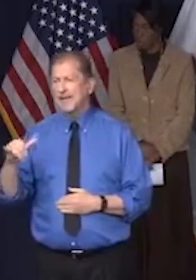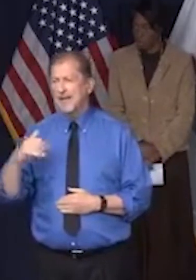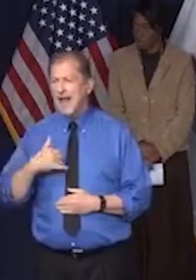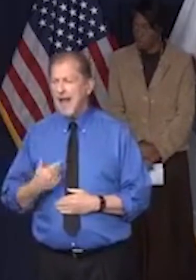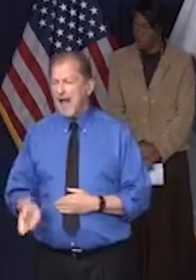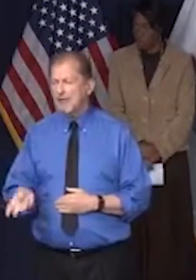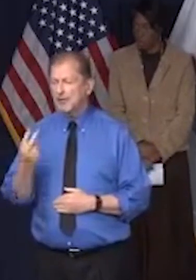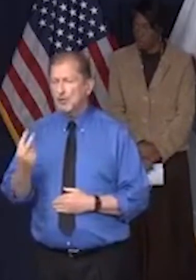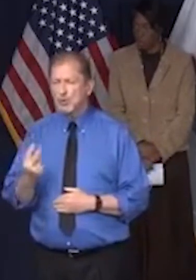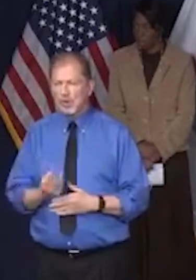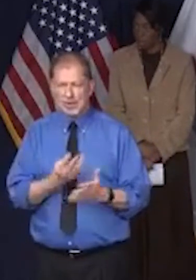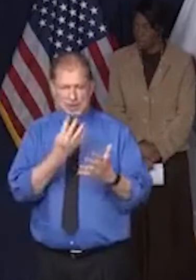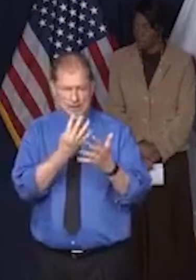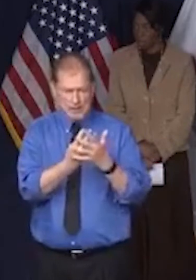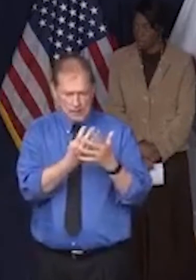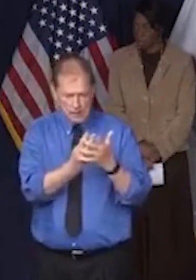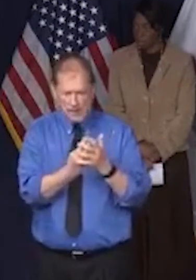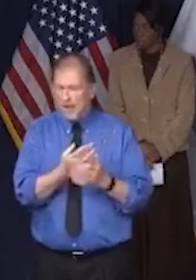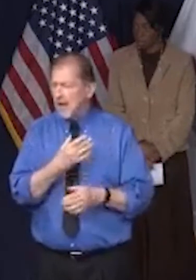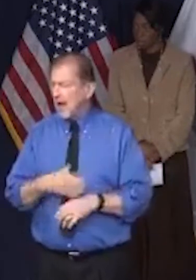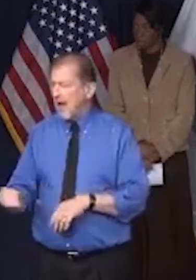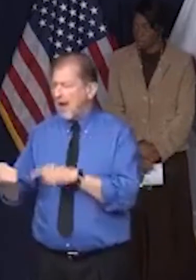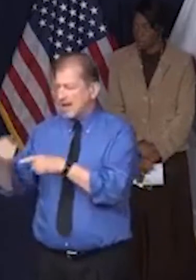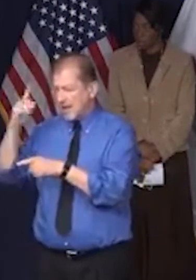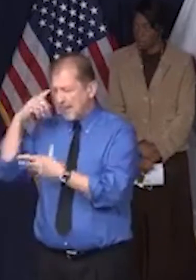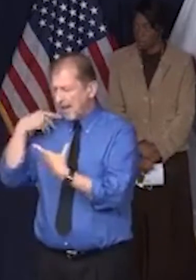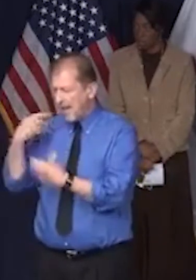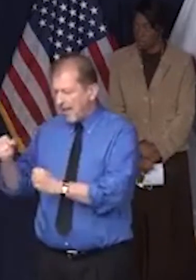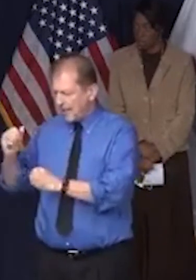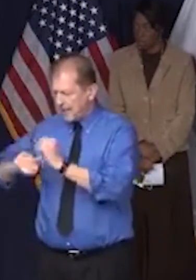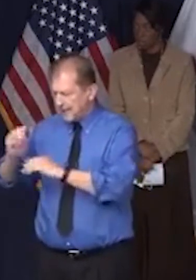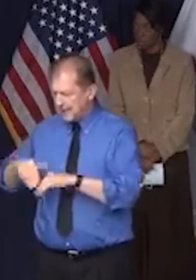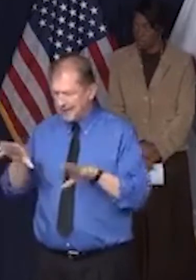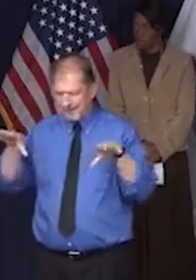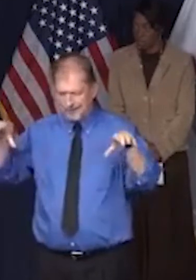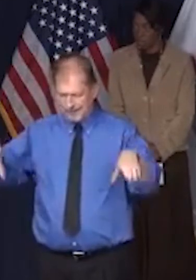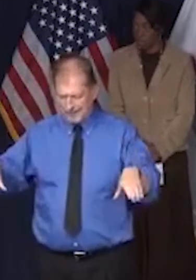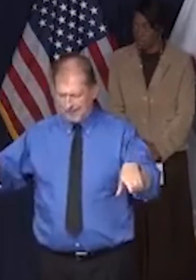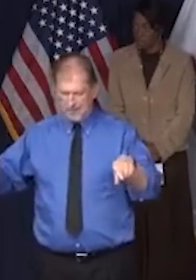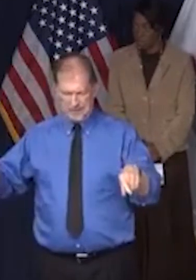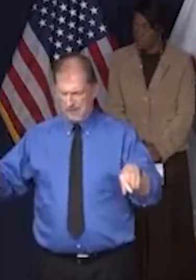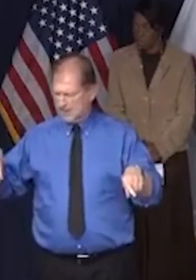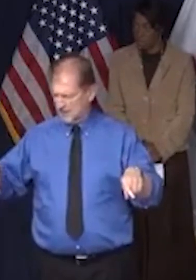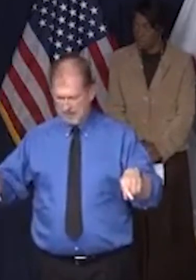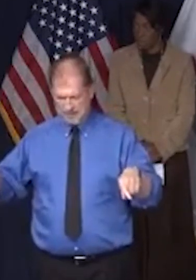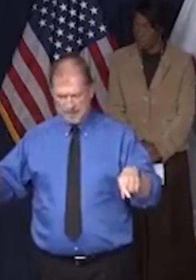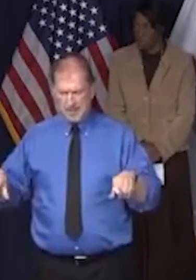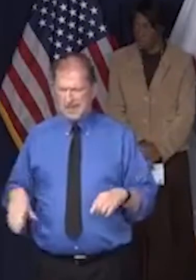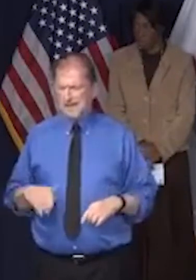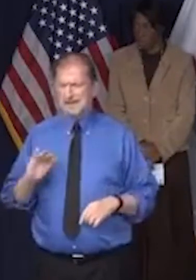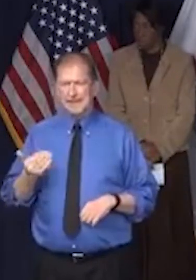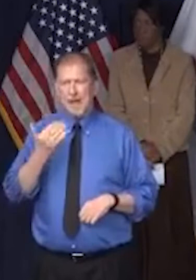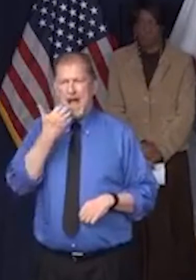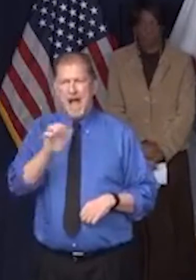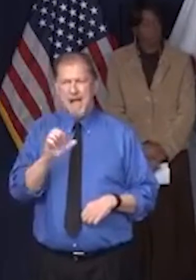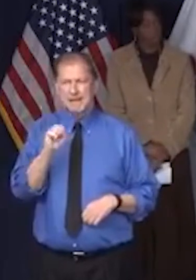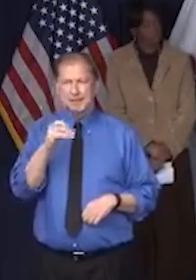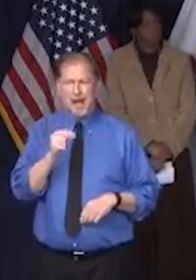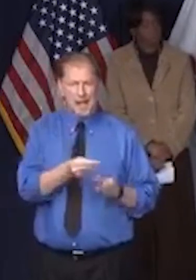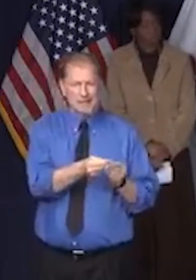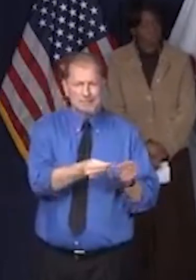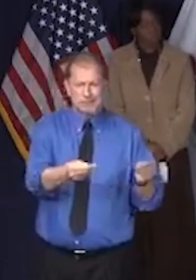Correctional Center and Chester Mental Health? Can you describe what efforts you may have in place there, given that they are somewhat of a hot spot in Southern Illinois?